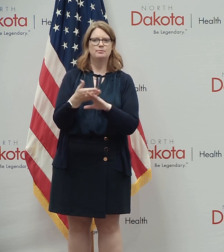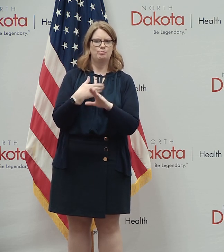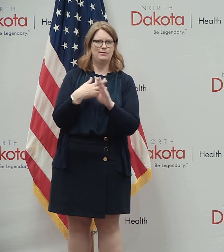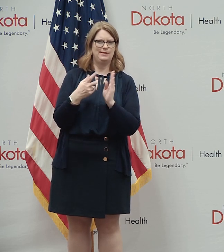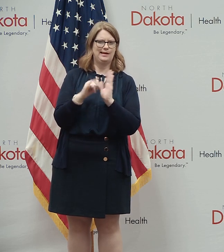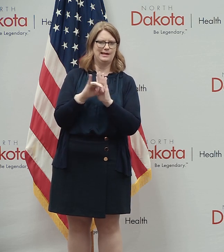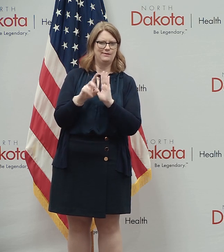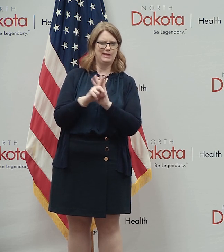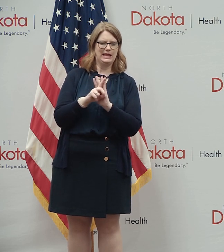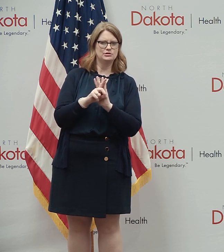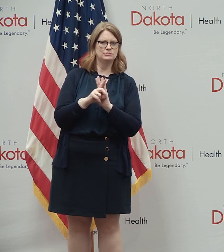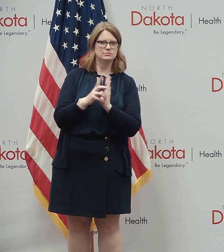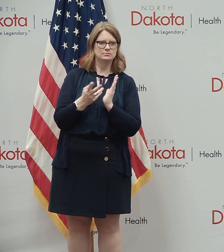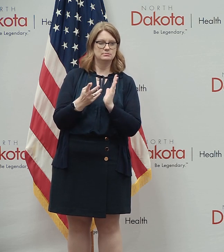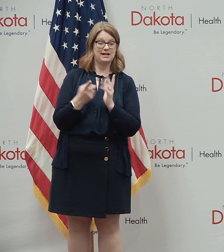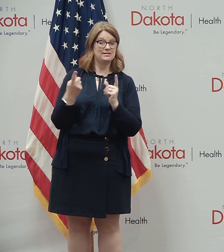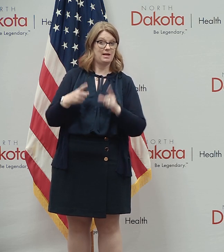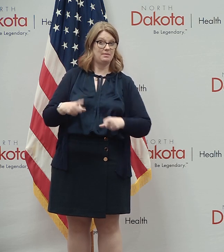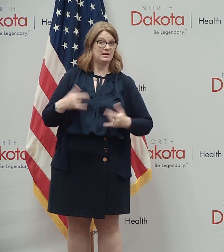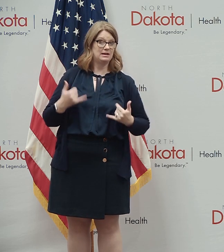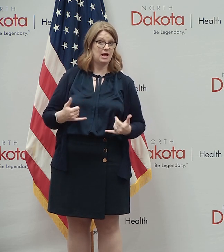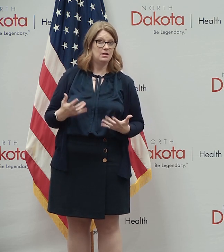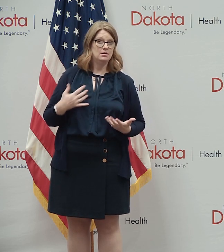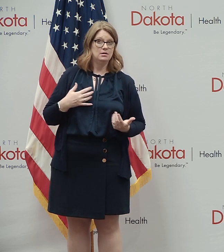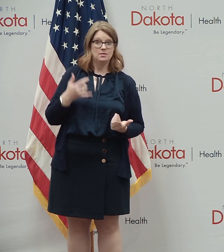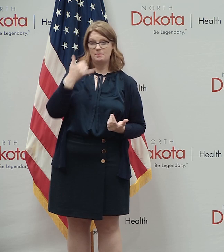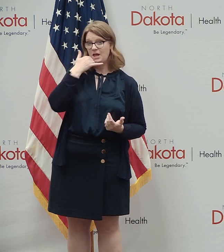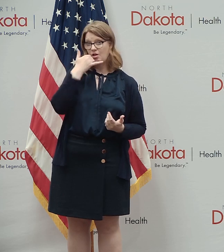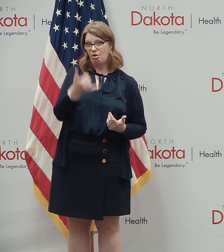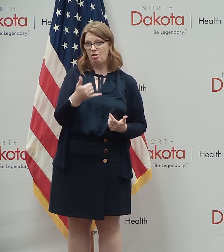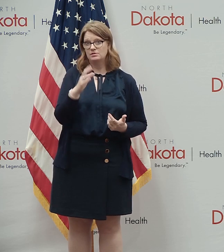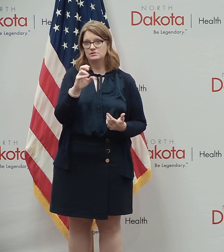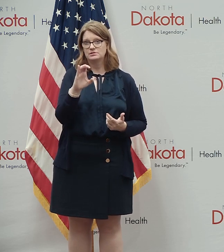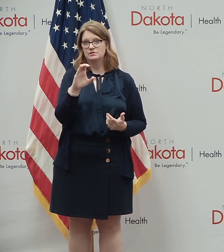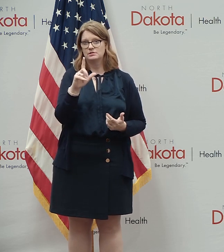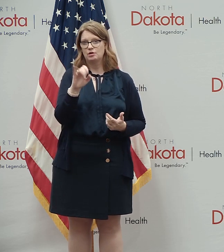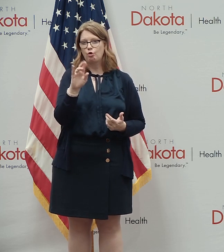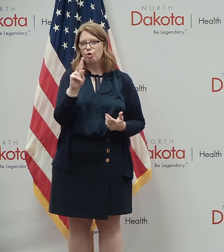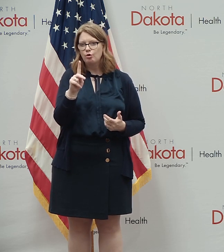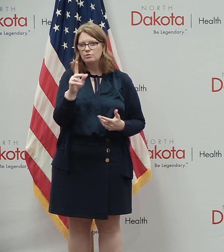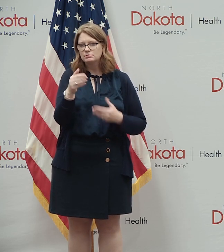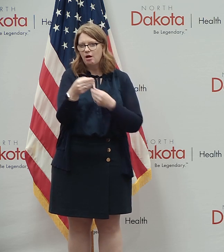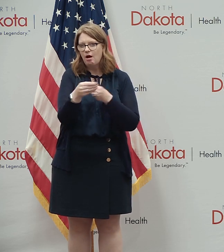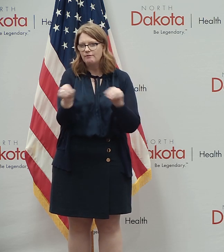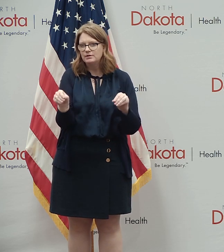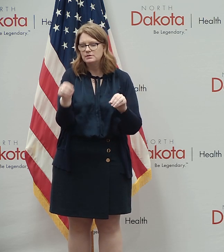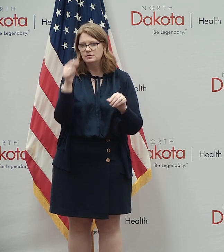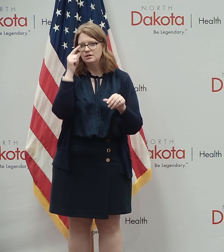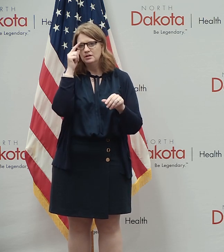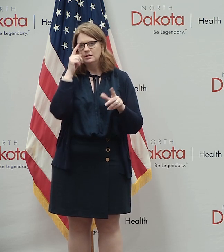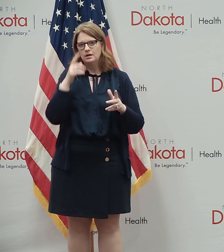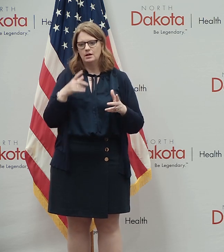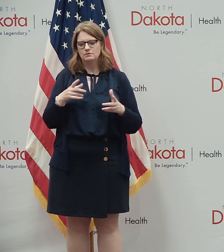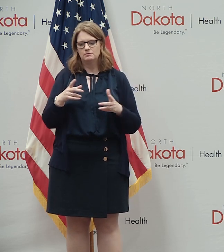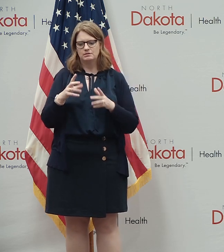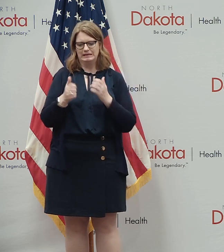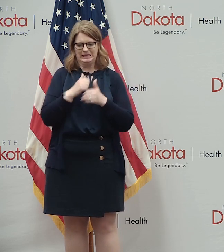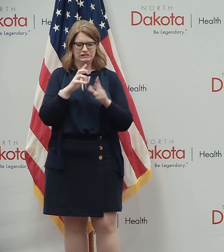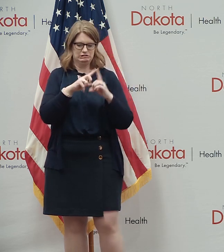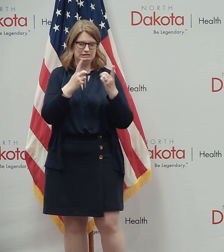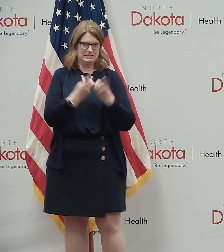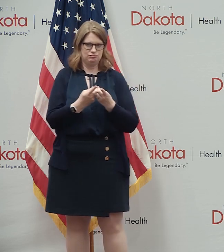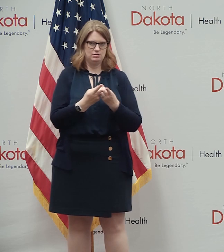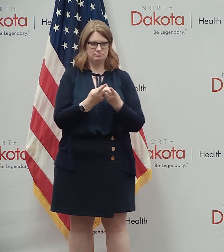pre-identification. That's being done now by calls to the clerk's office, and it's also being done individually by the districts, but we